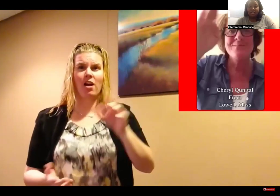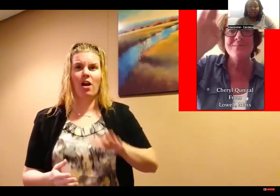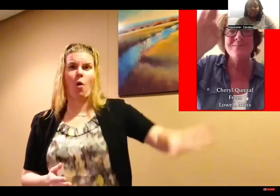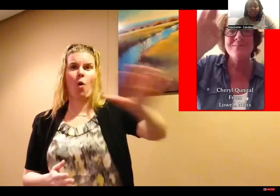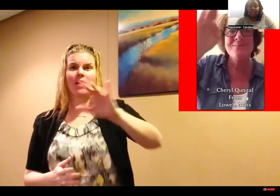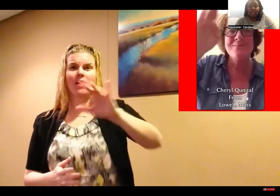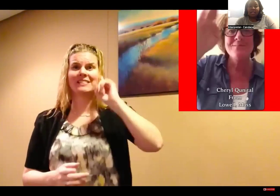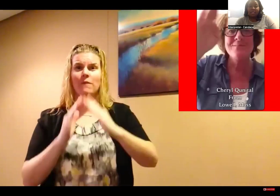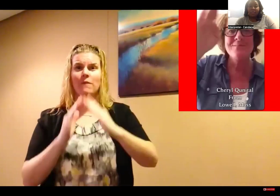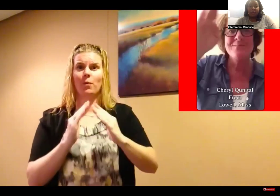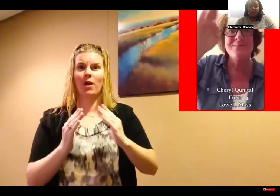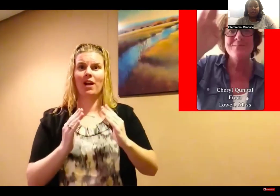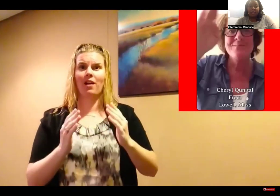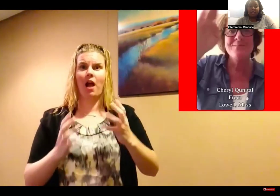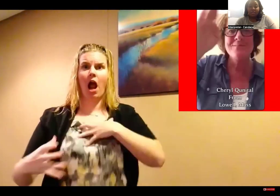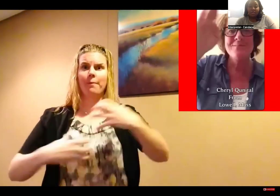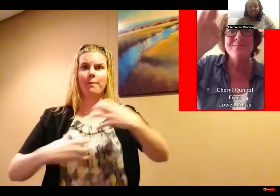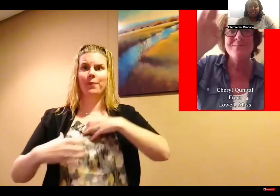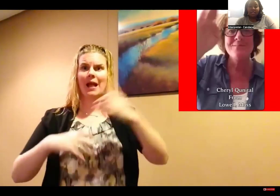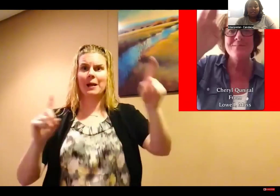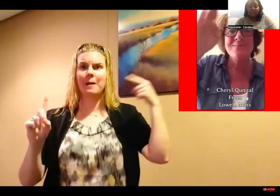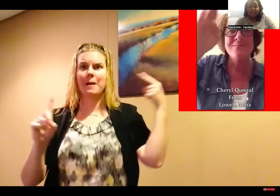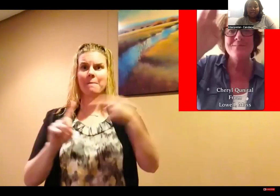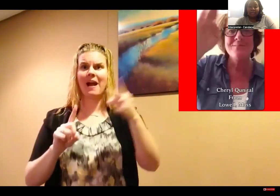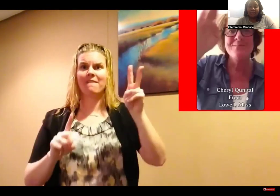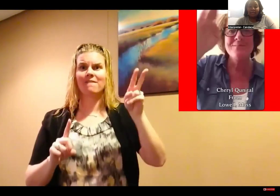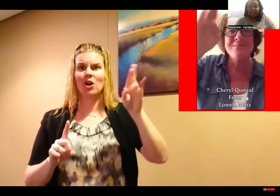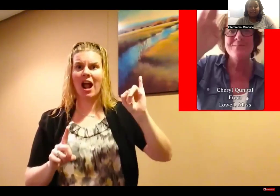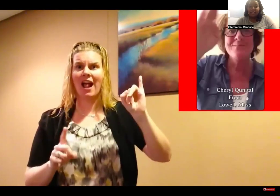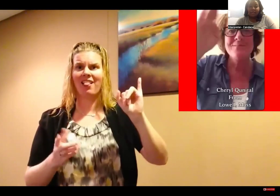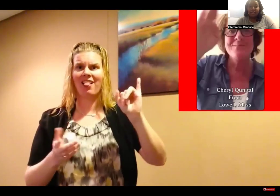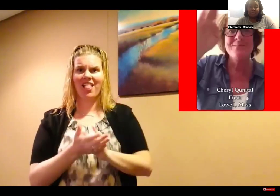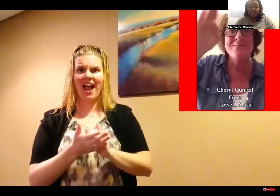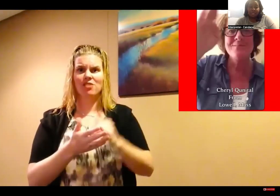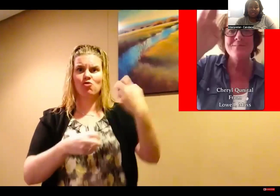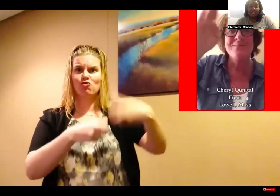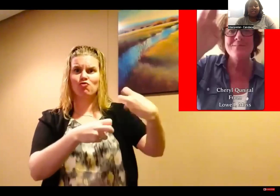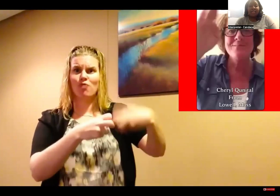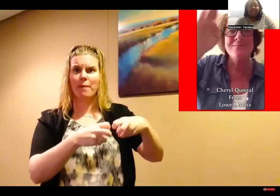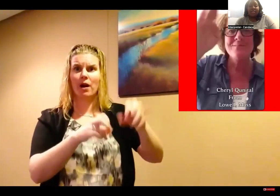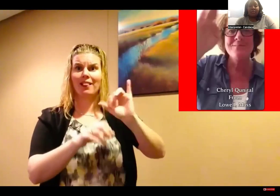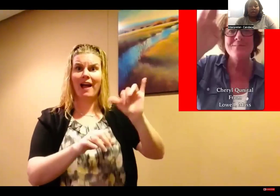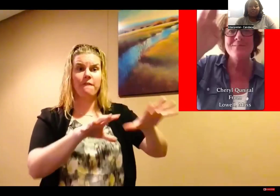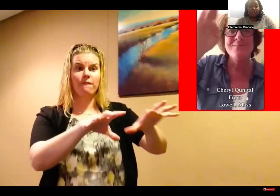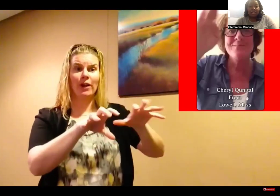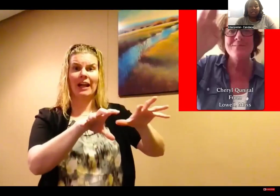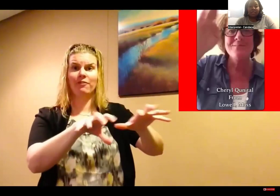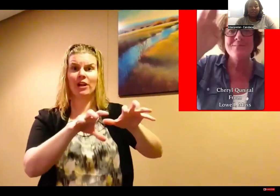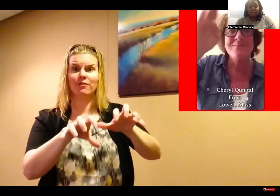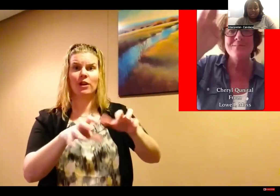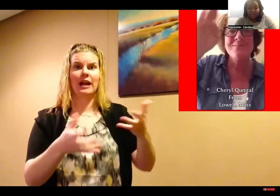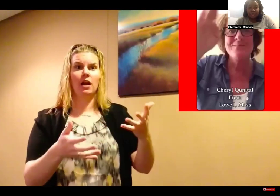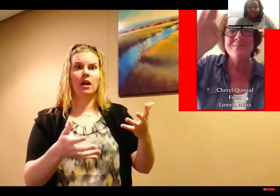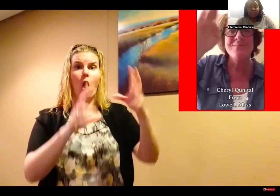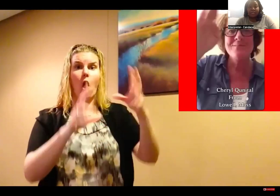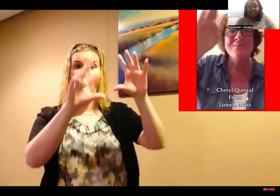Wow. Look at the world and the community complaining about VRI machines and the problems that they